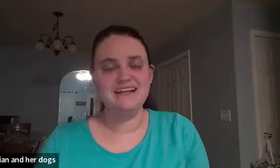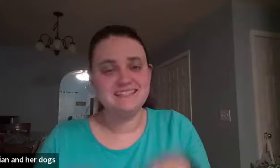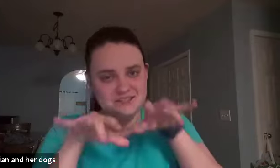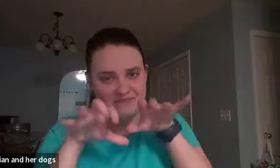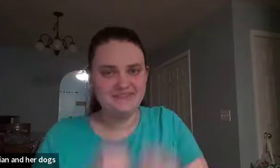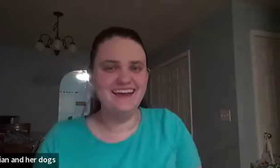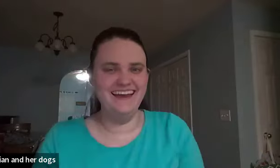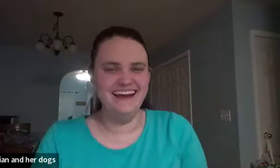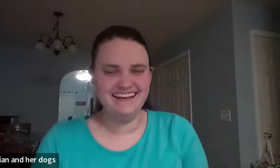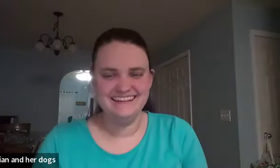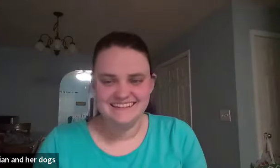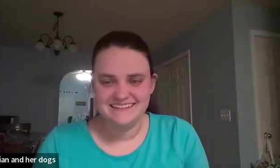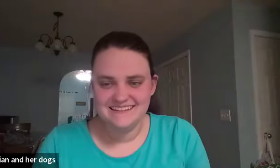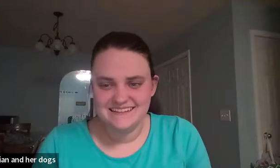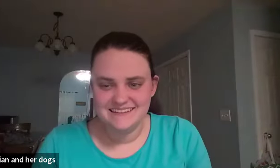I see you're typing.